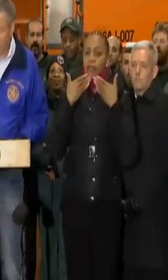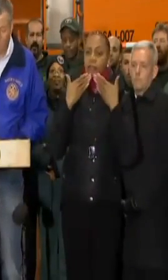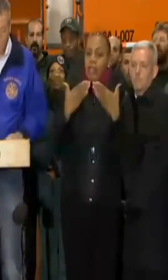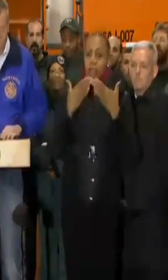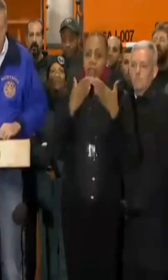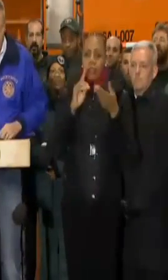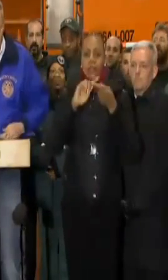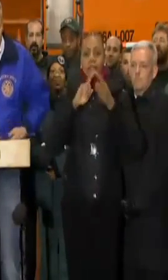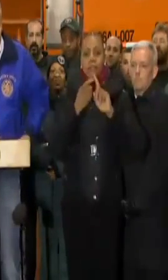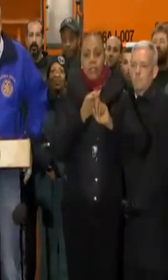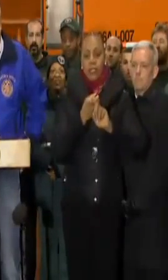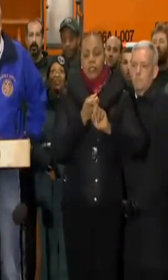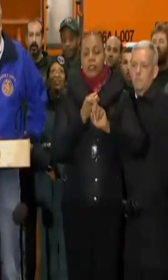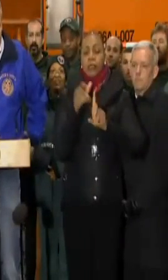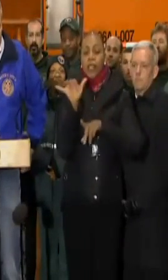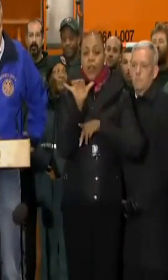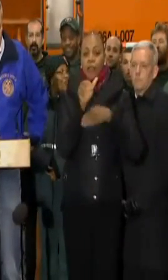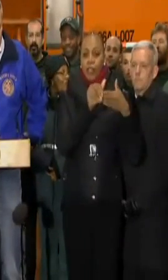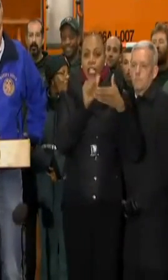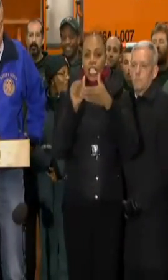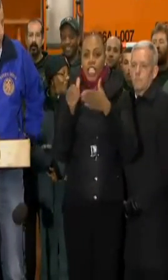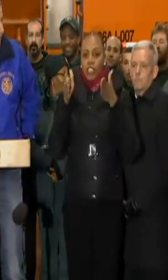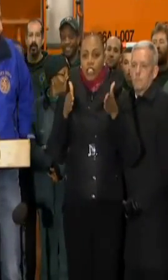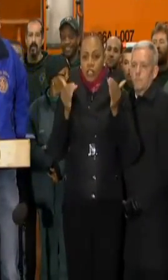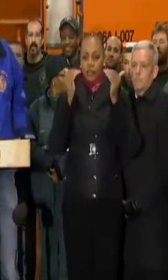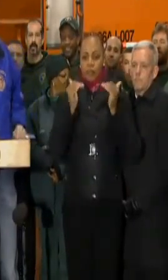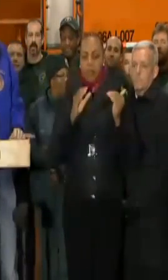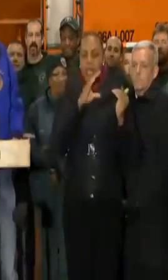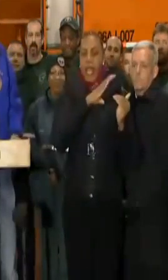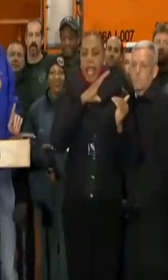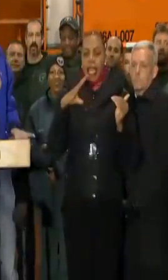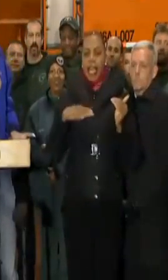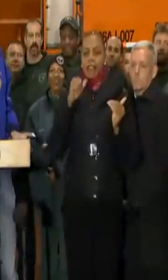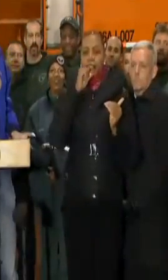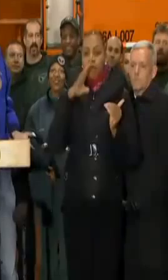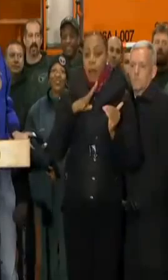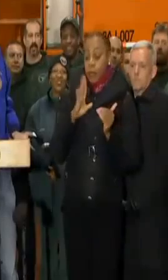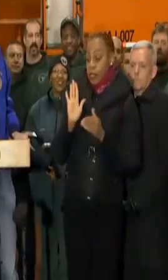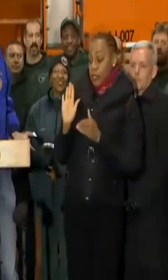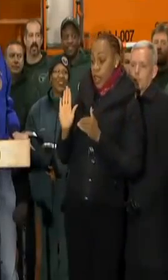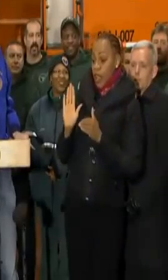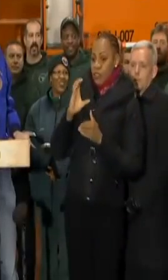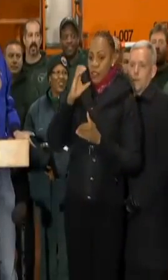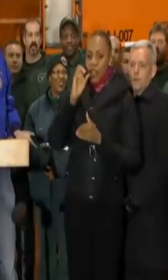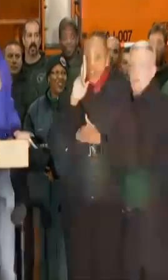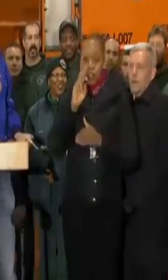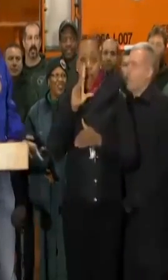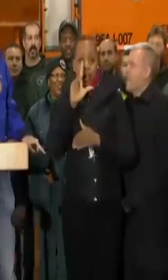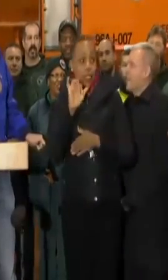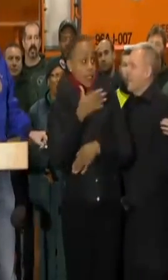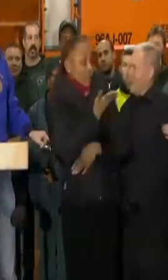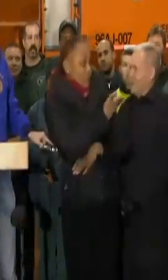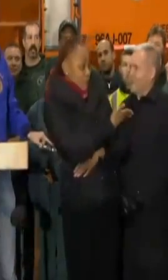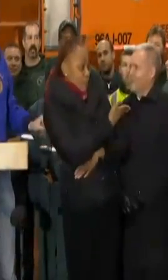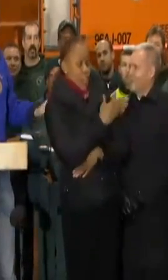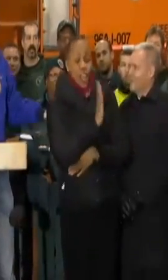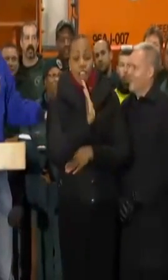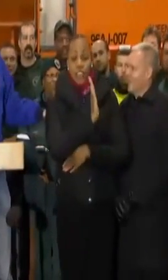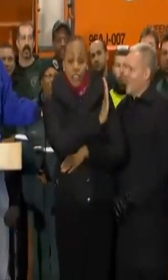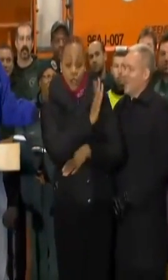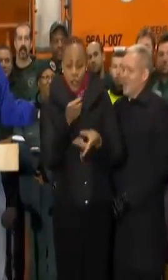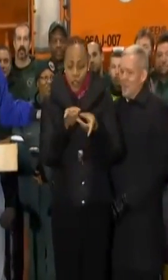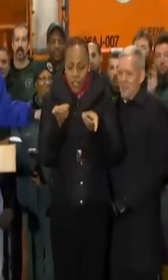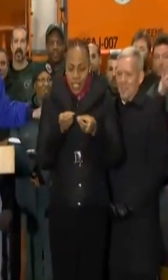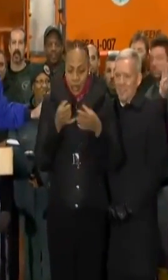leadership. I want to thank Councilmember Liz Crowley. Now, this is your district, yes? Yes, right